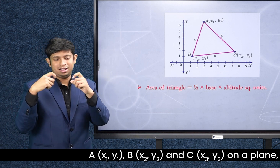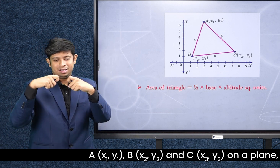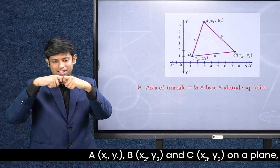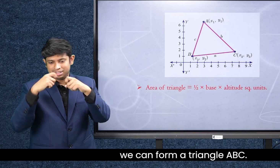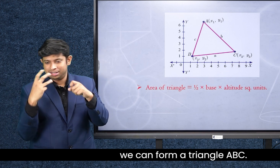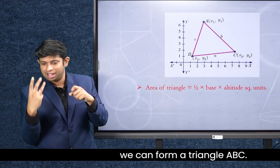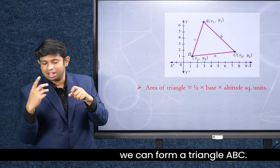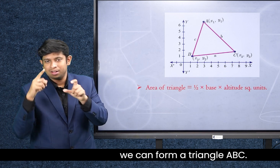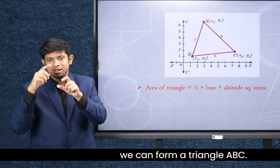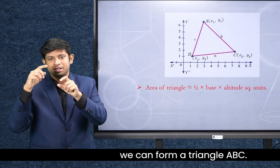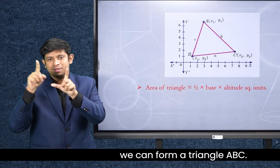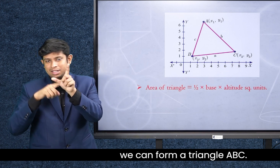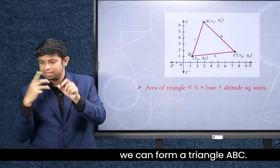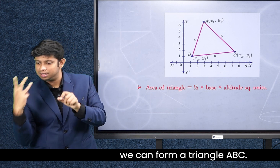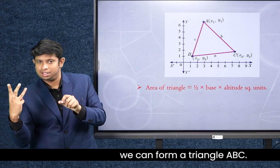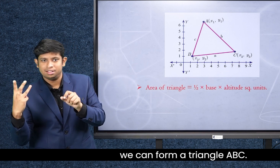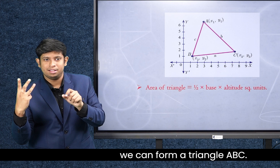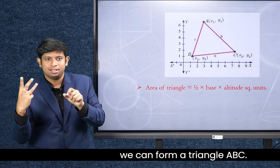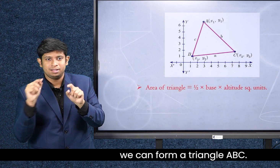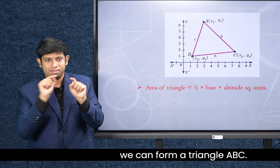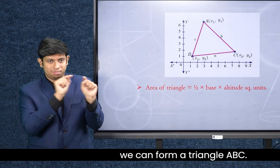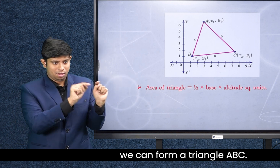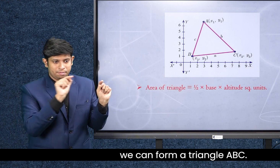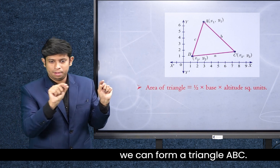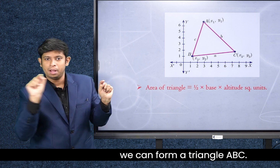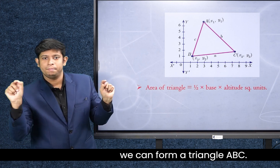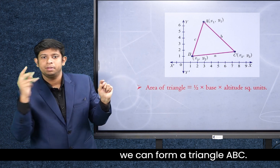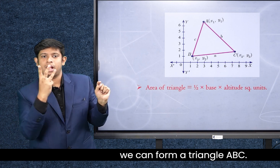plane, we can form a triangle ABC.